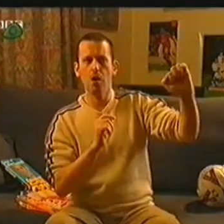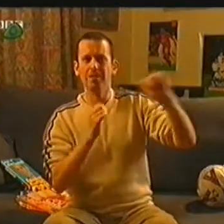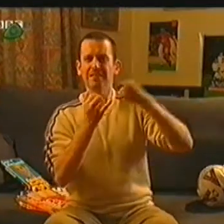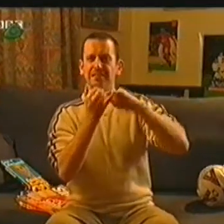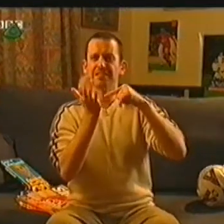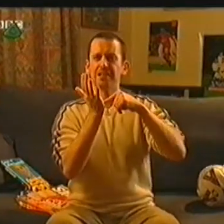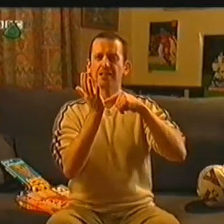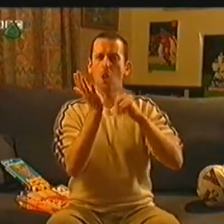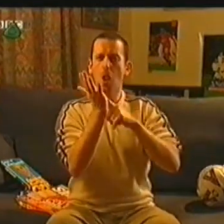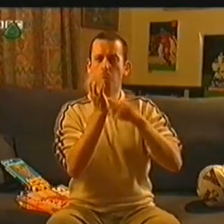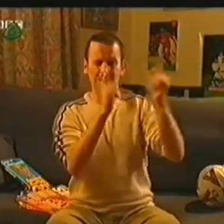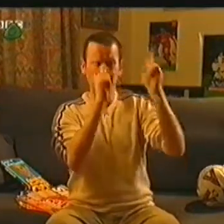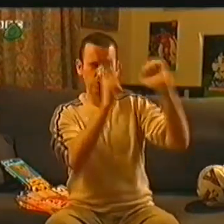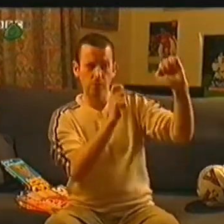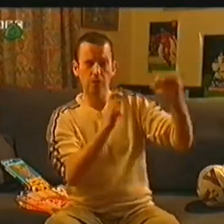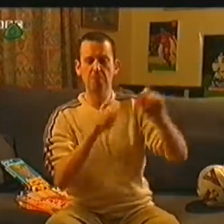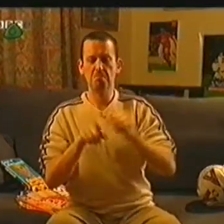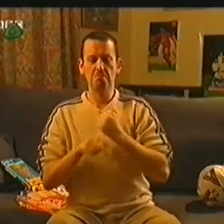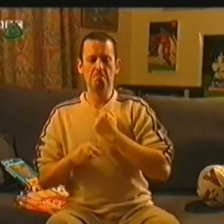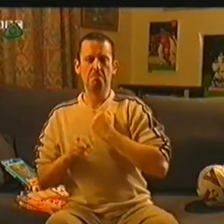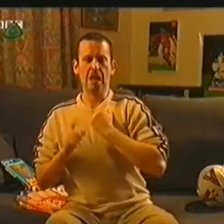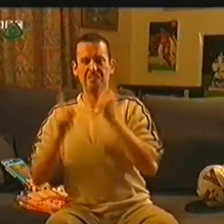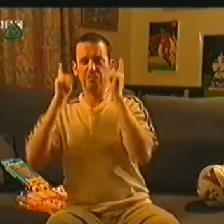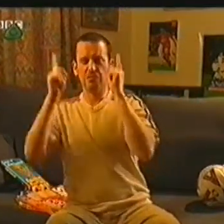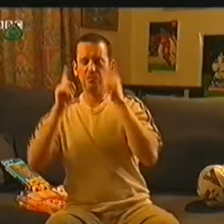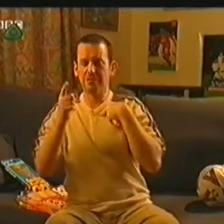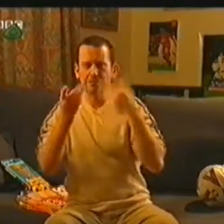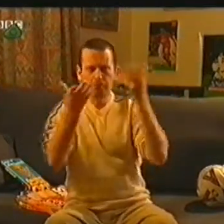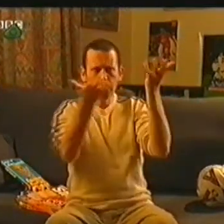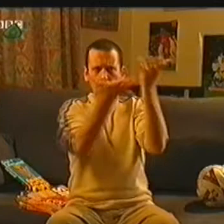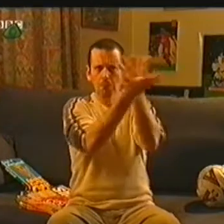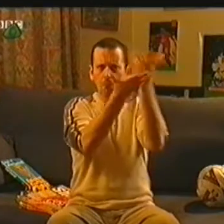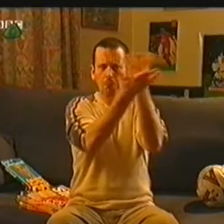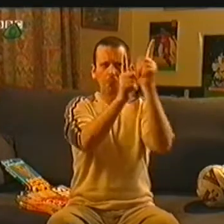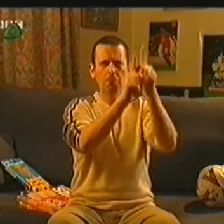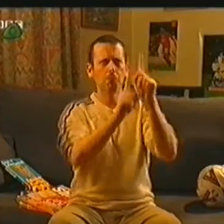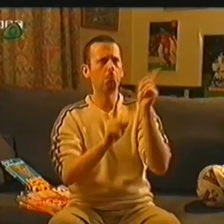The games teacher from St. Luke's and their own Mr. Briggs had their heads together.